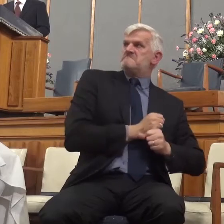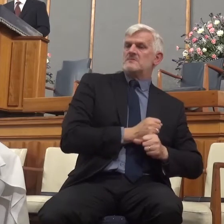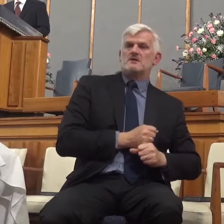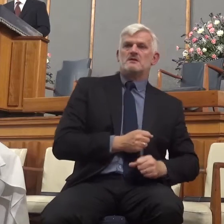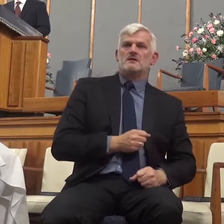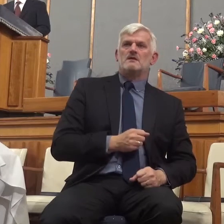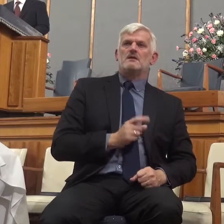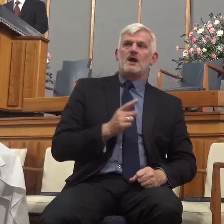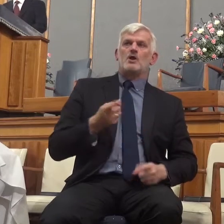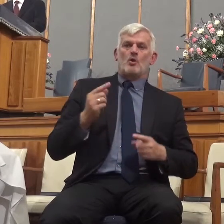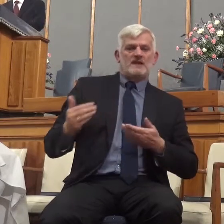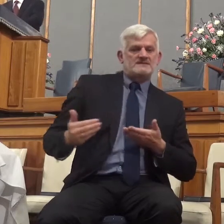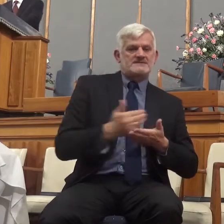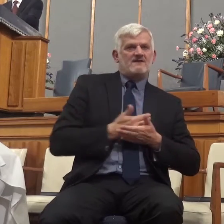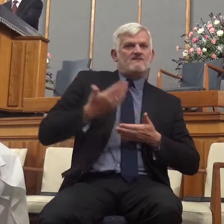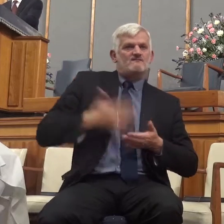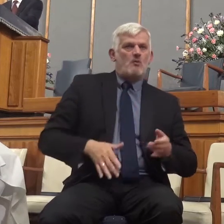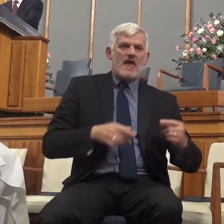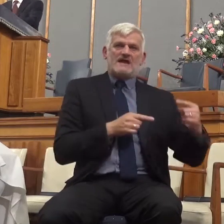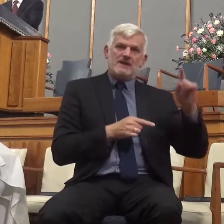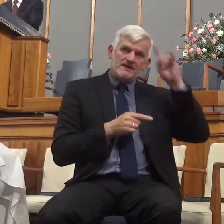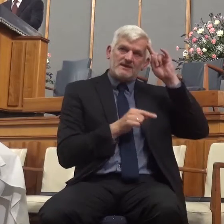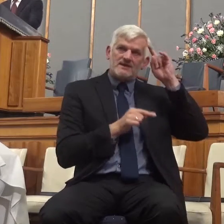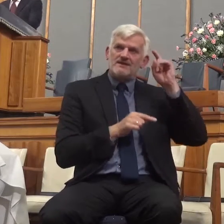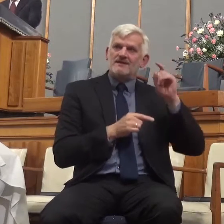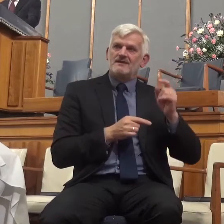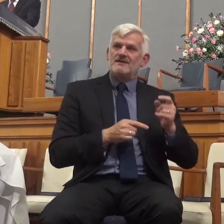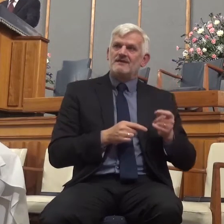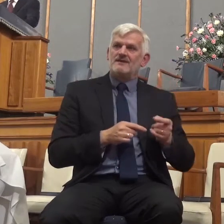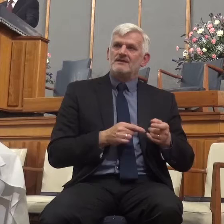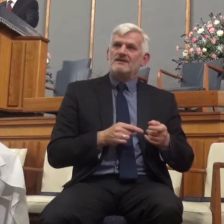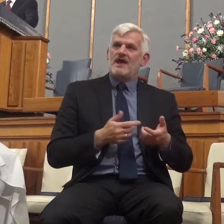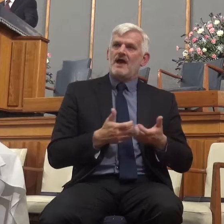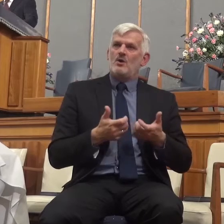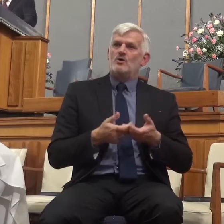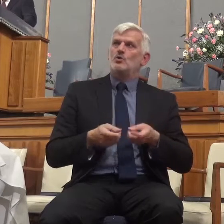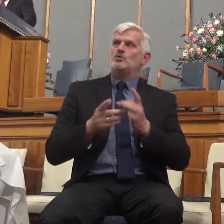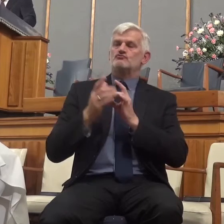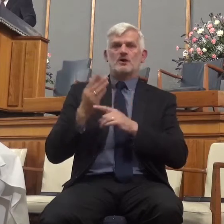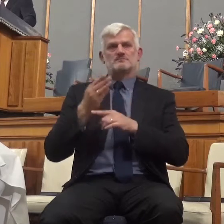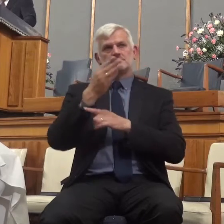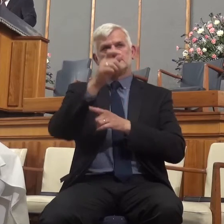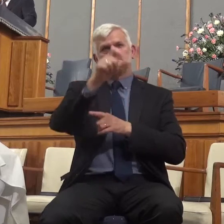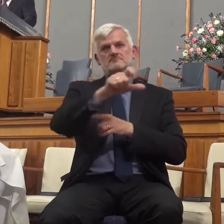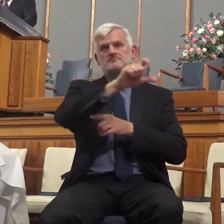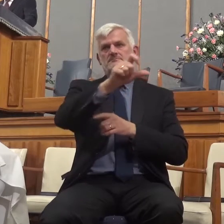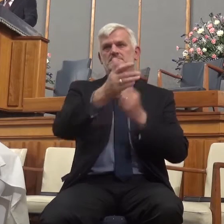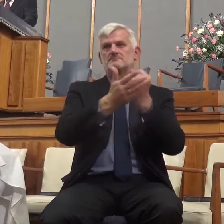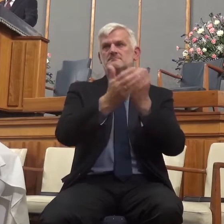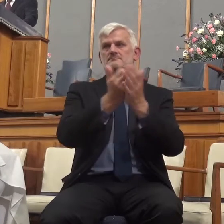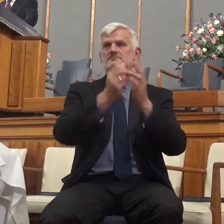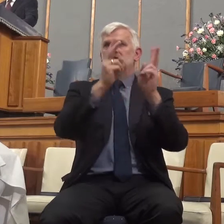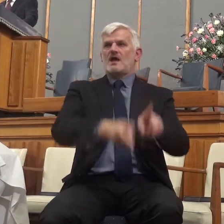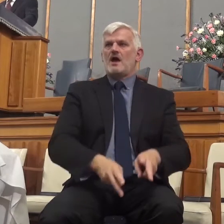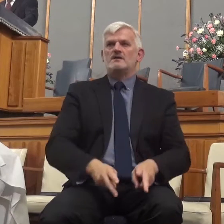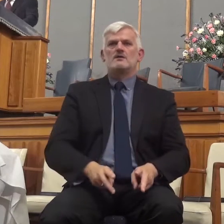enemies. Christ came and purchased a vast number of people. People who